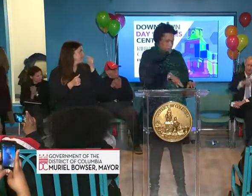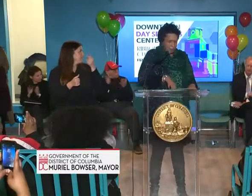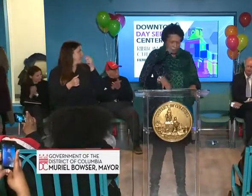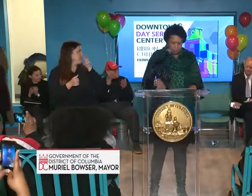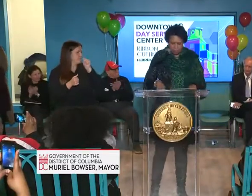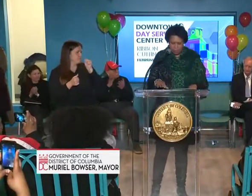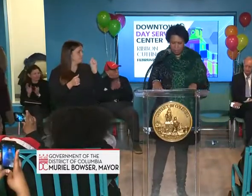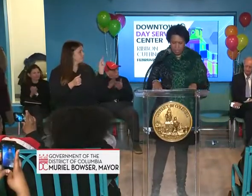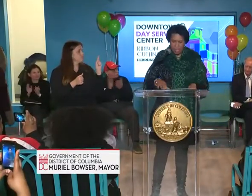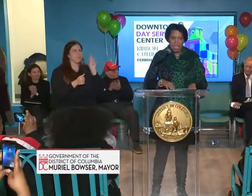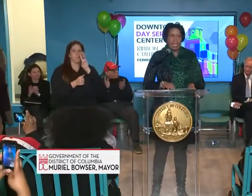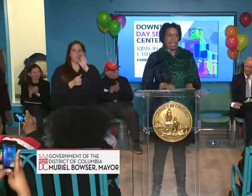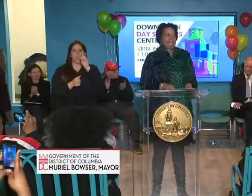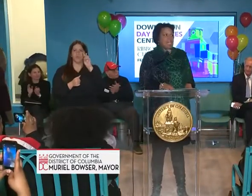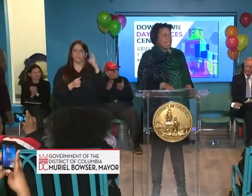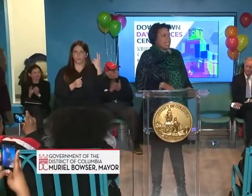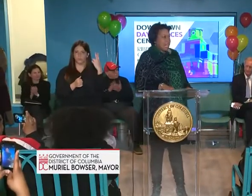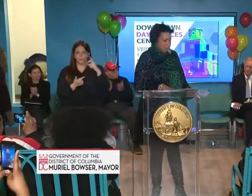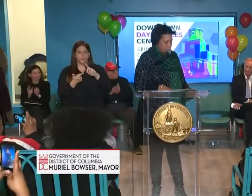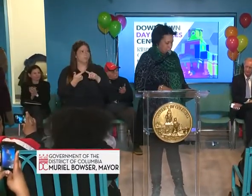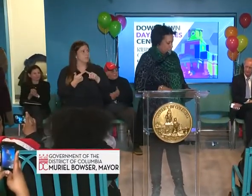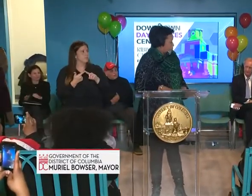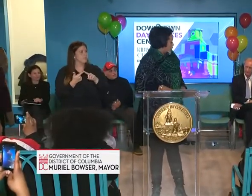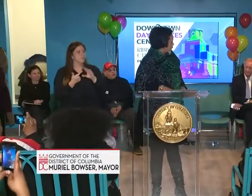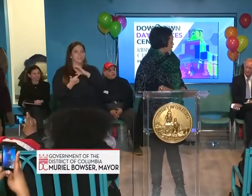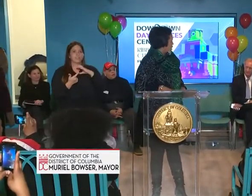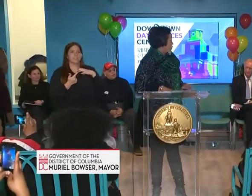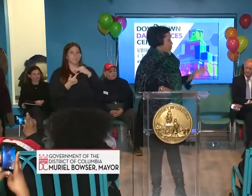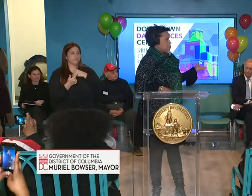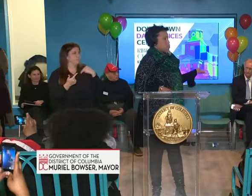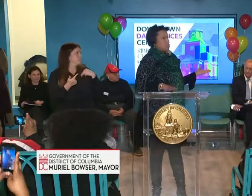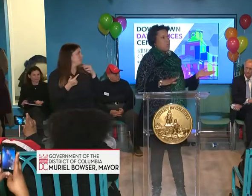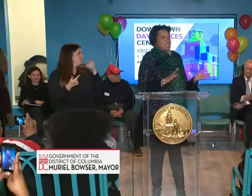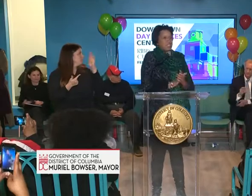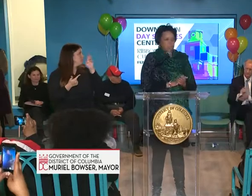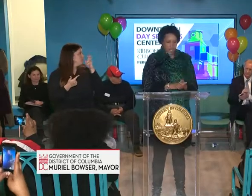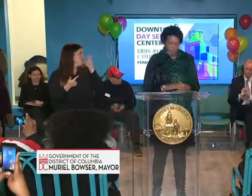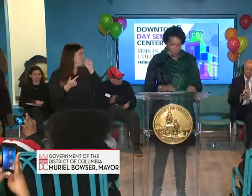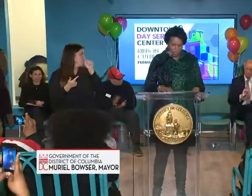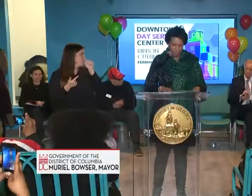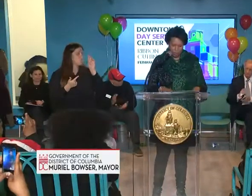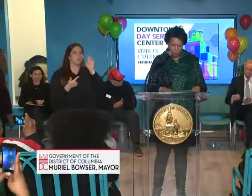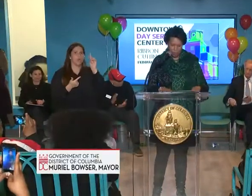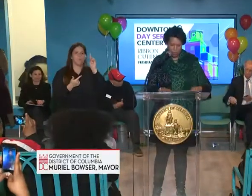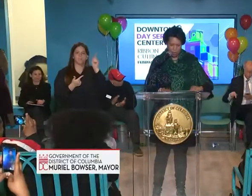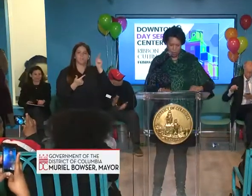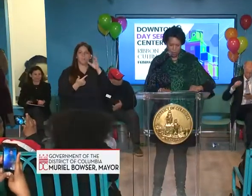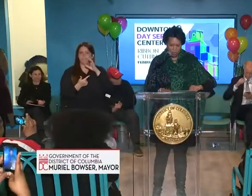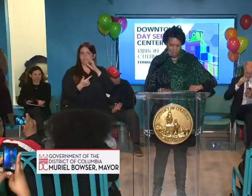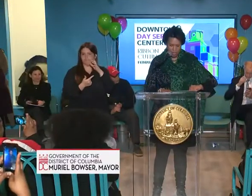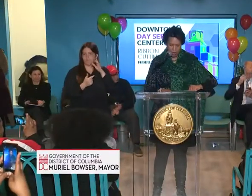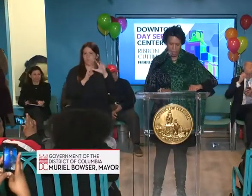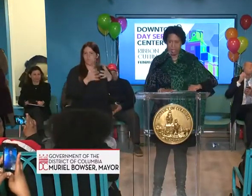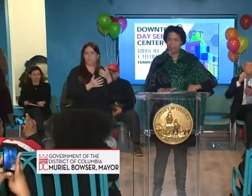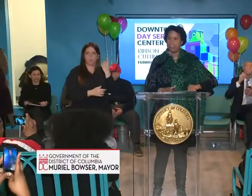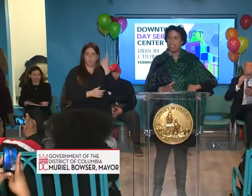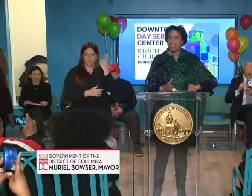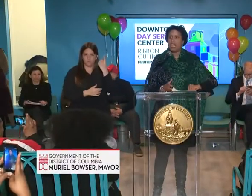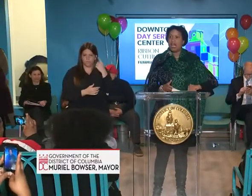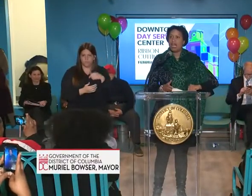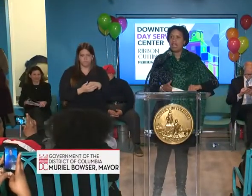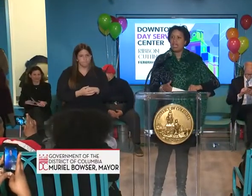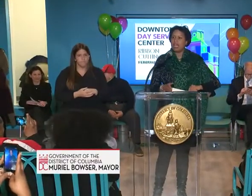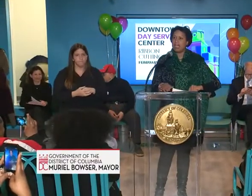you, Councilmember. And Councilmember Brianne Nadeau from Ward 1, who chairs the Council's Human Service